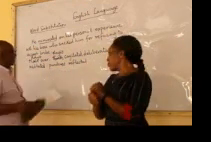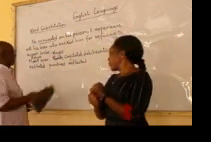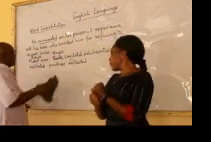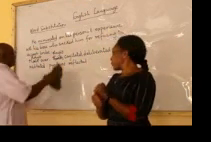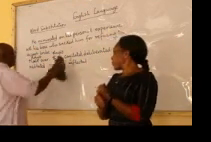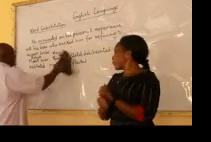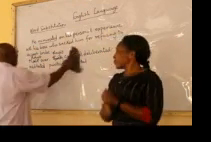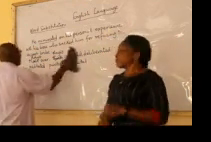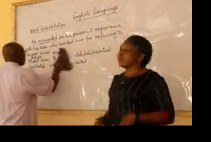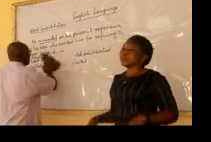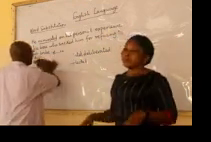number